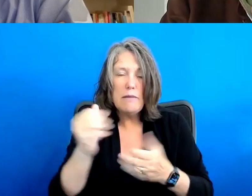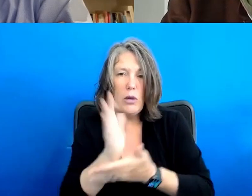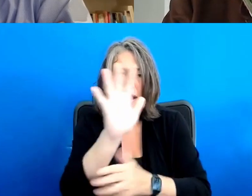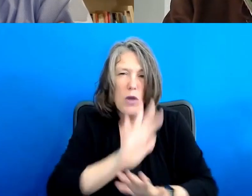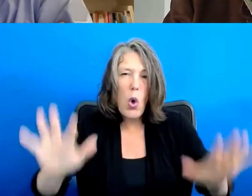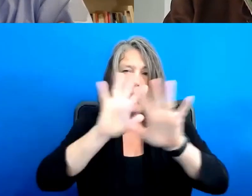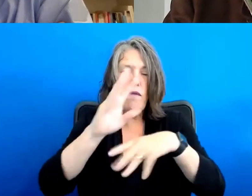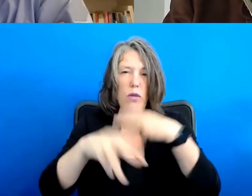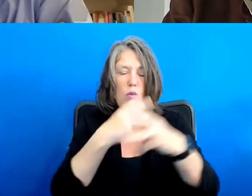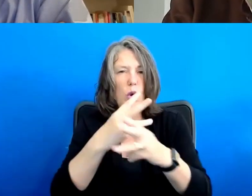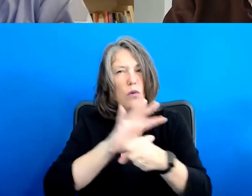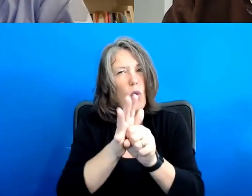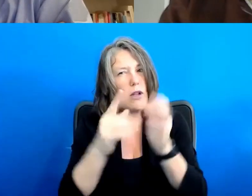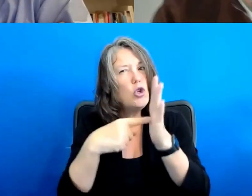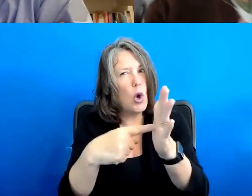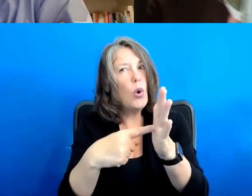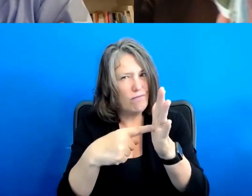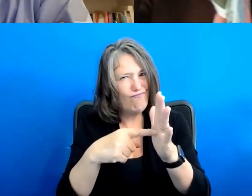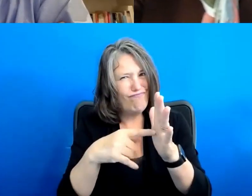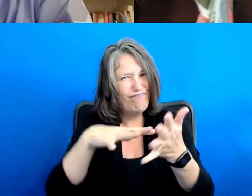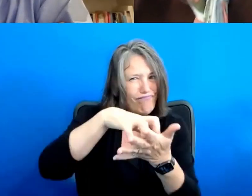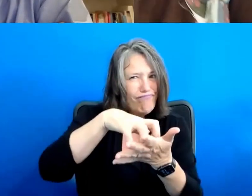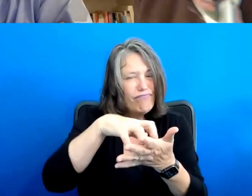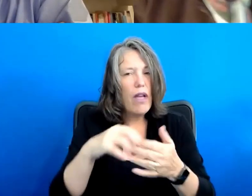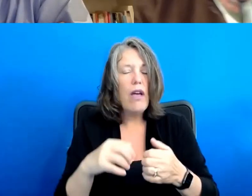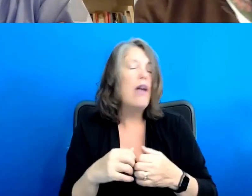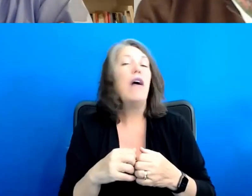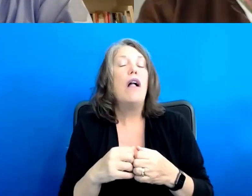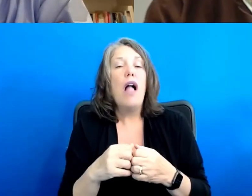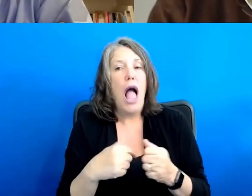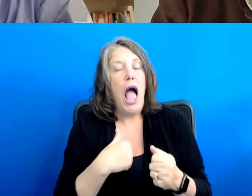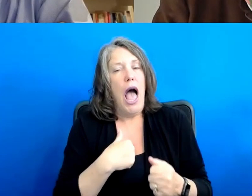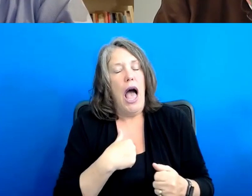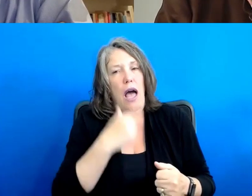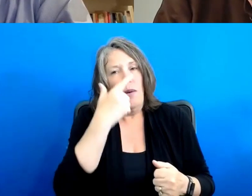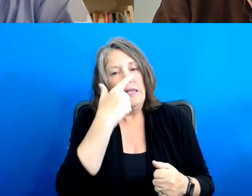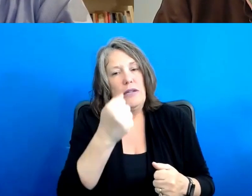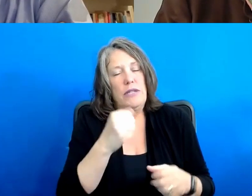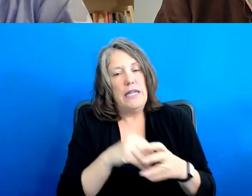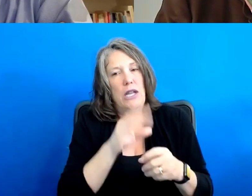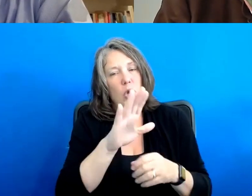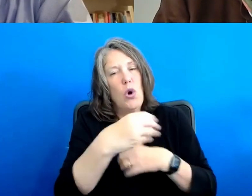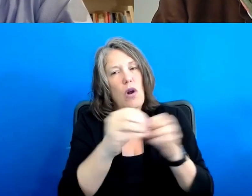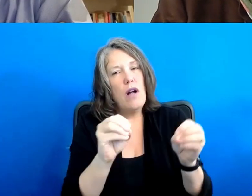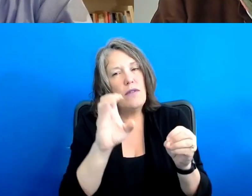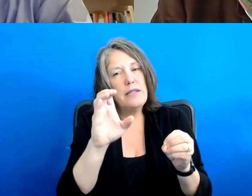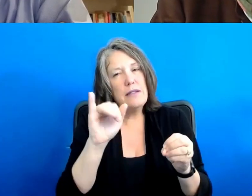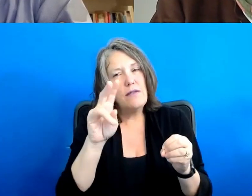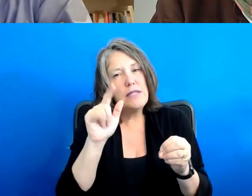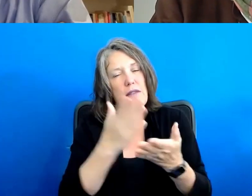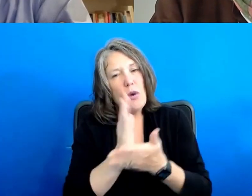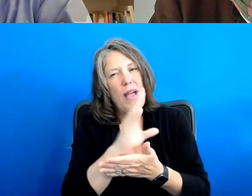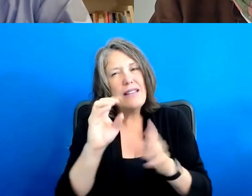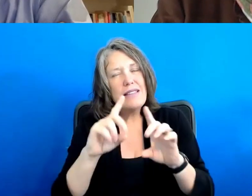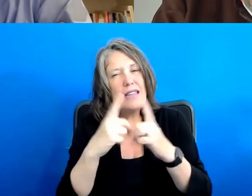world. I was very interested in your Office of Civil Rights, I think in your Department of